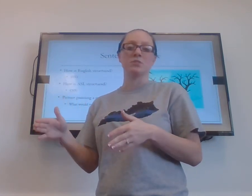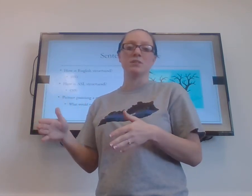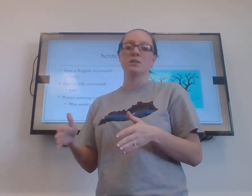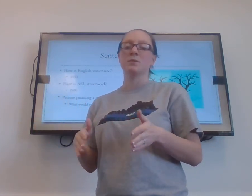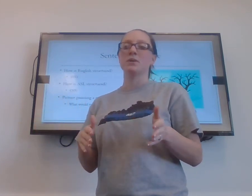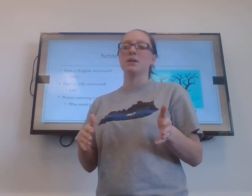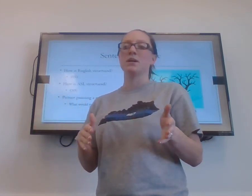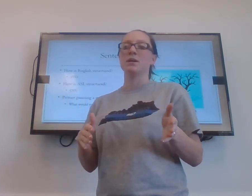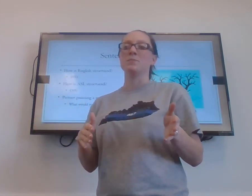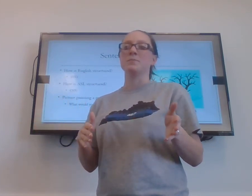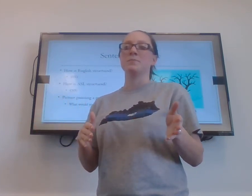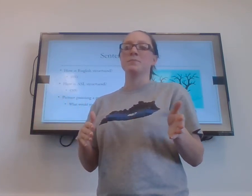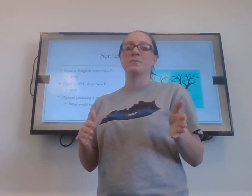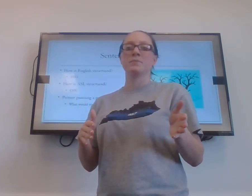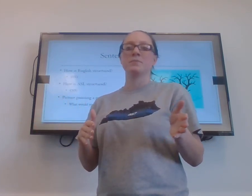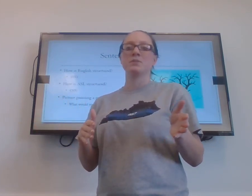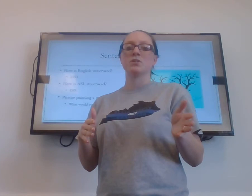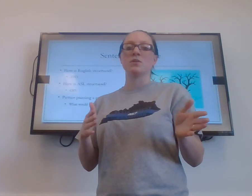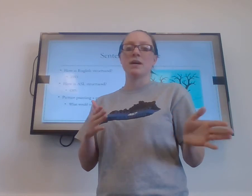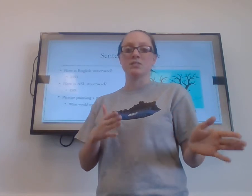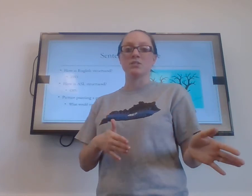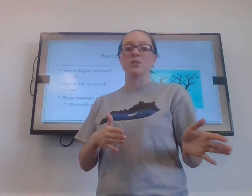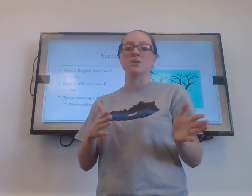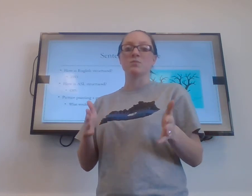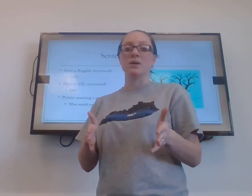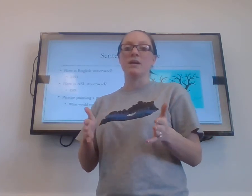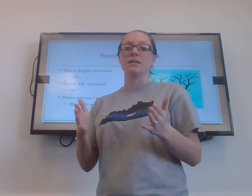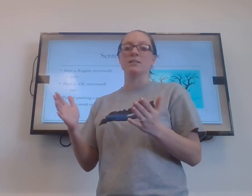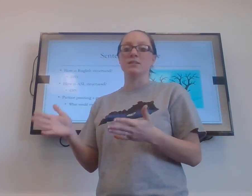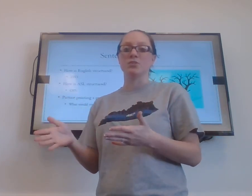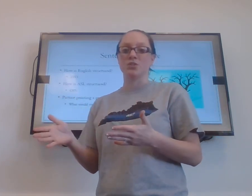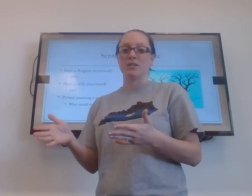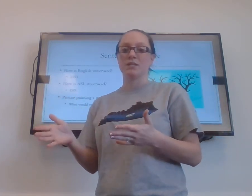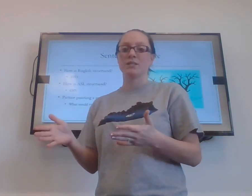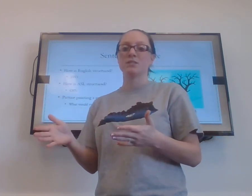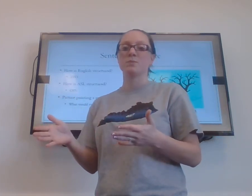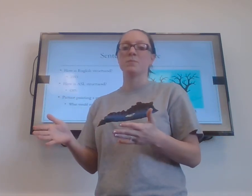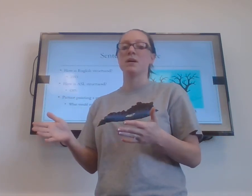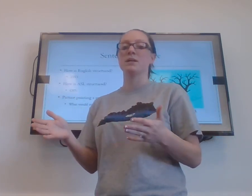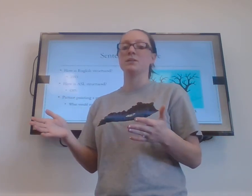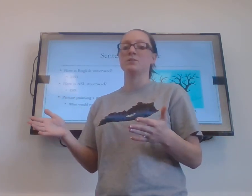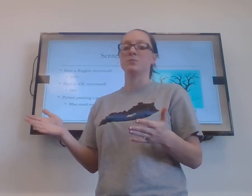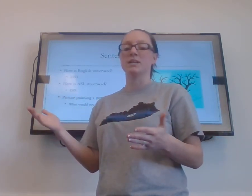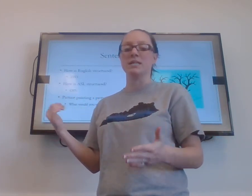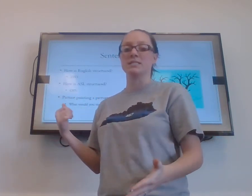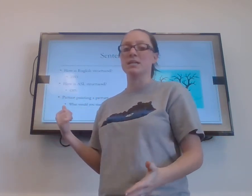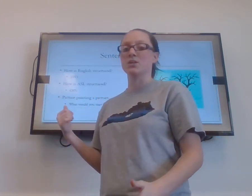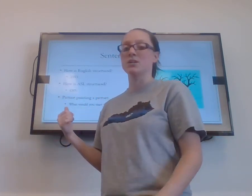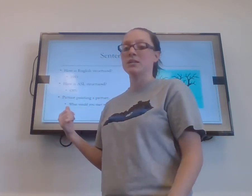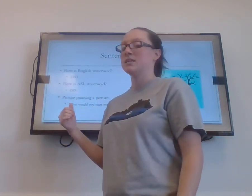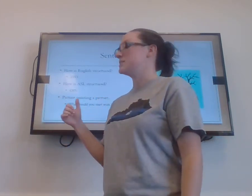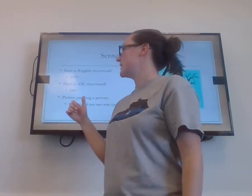tree. But, so it has the dog ran and tree. But with ASL, it's